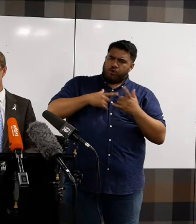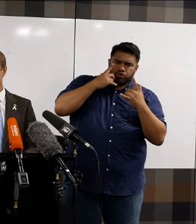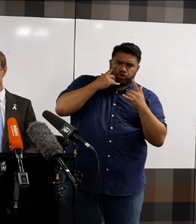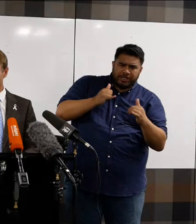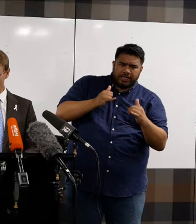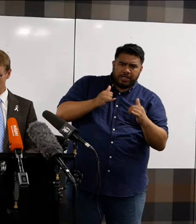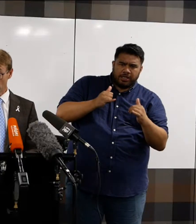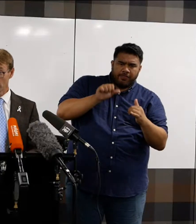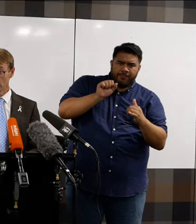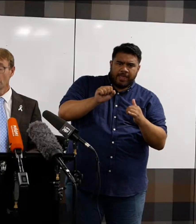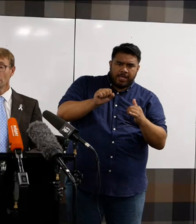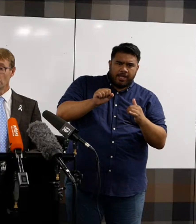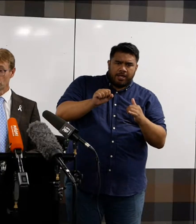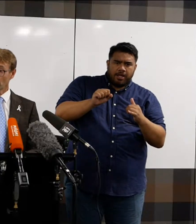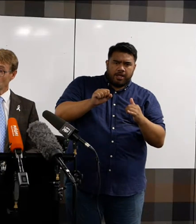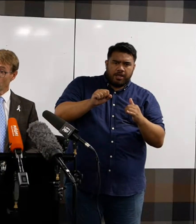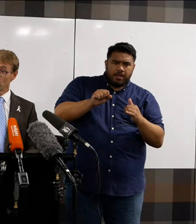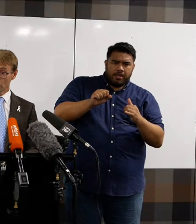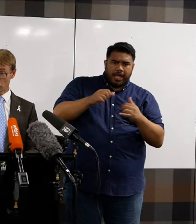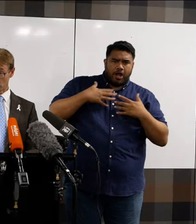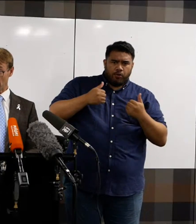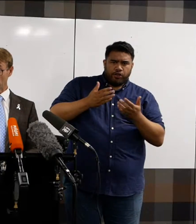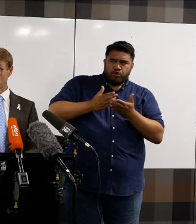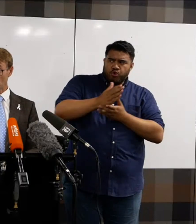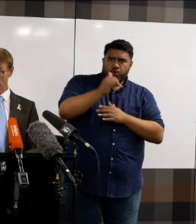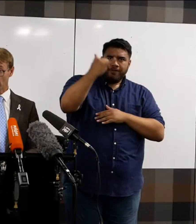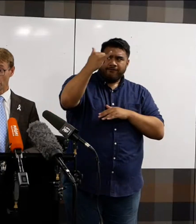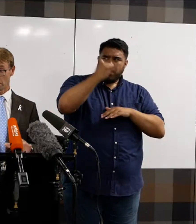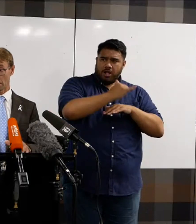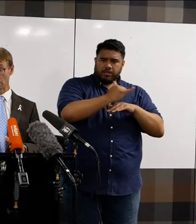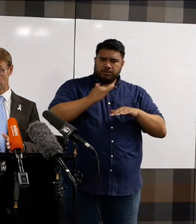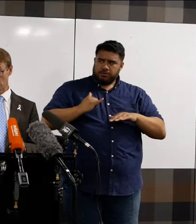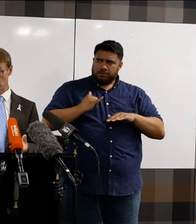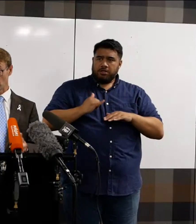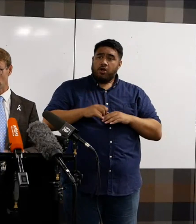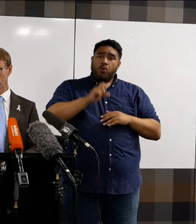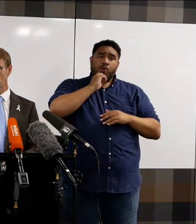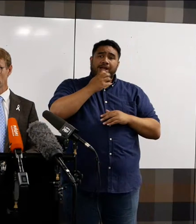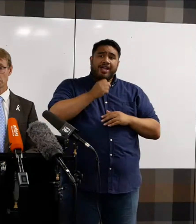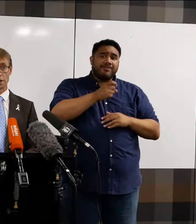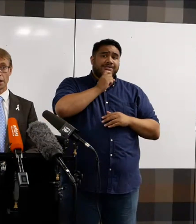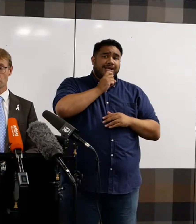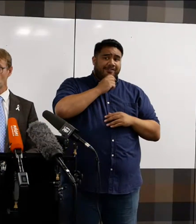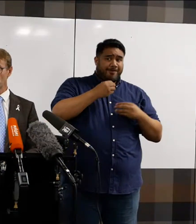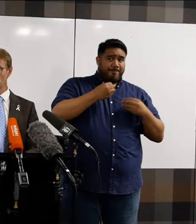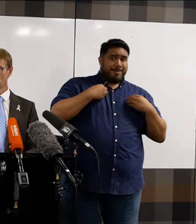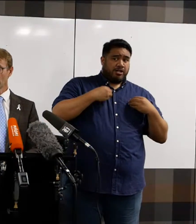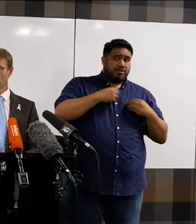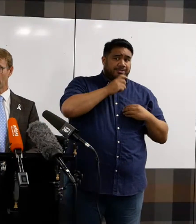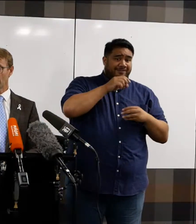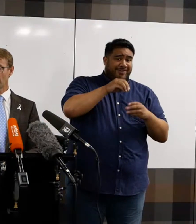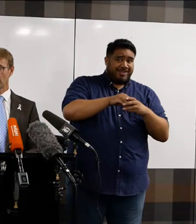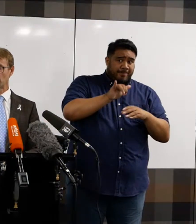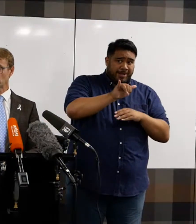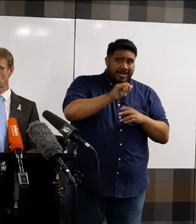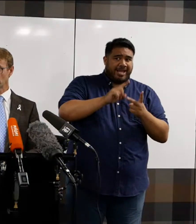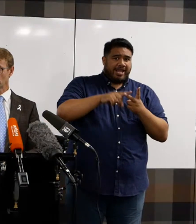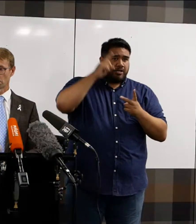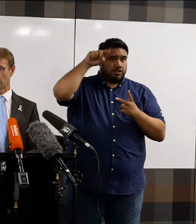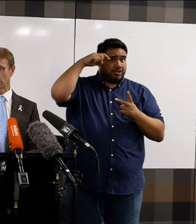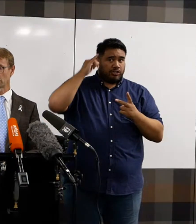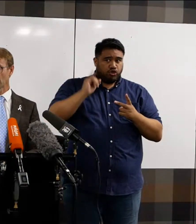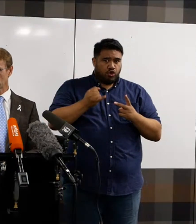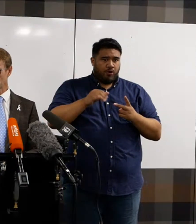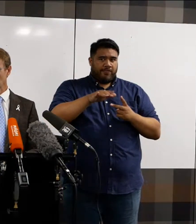who? On the flight? Yes. Yes, so there will be medical staff on the flight and the St John paramedics, and they will be able